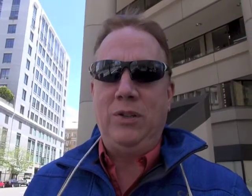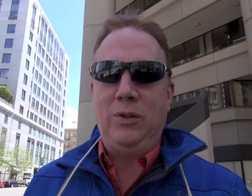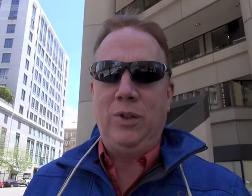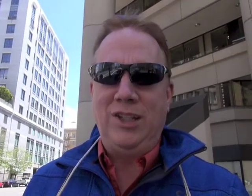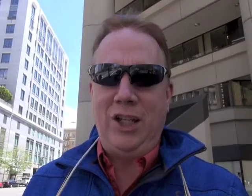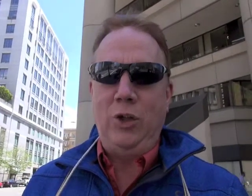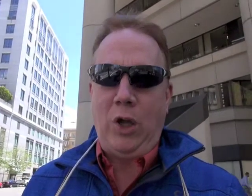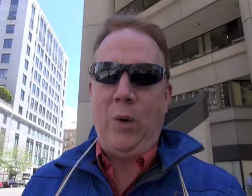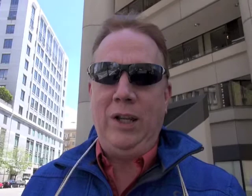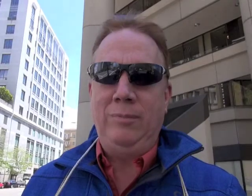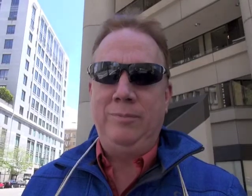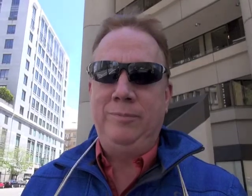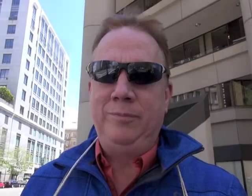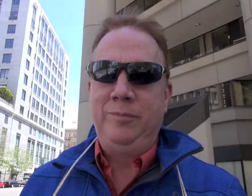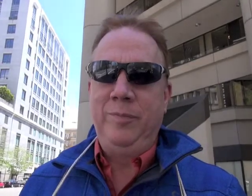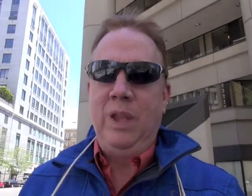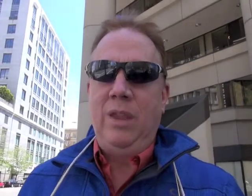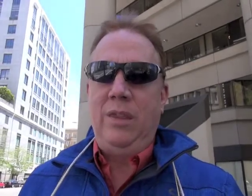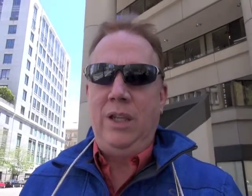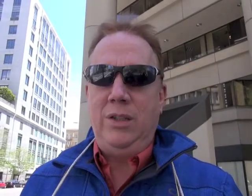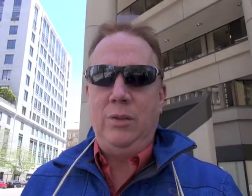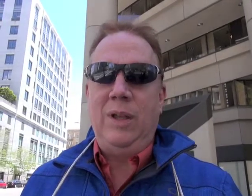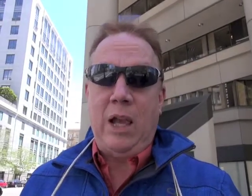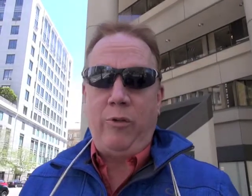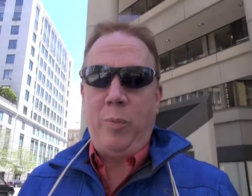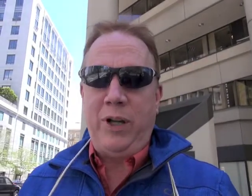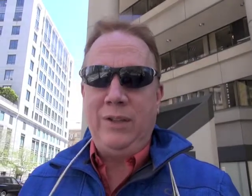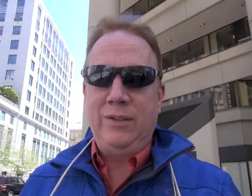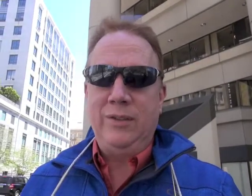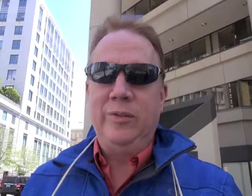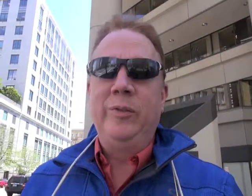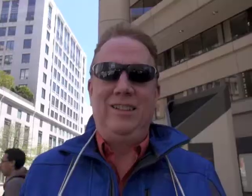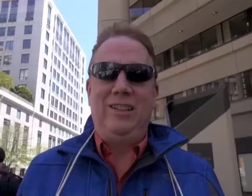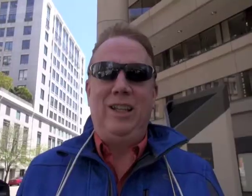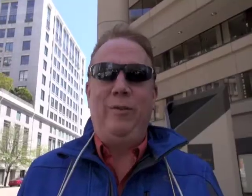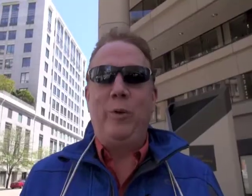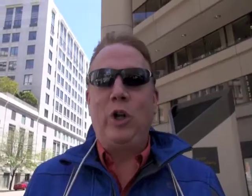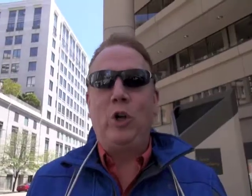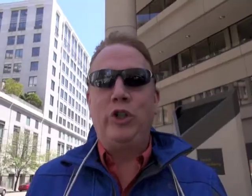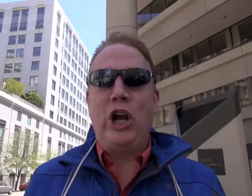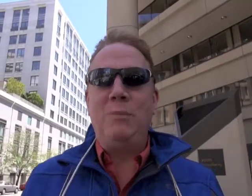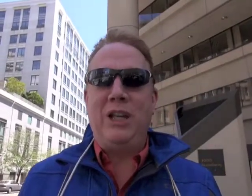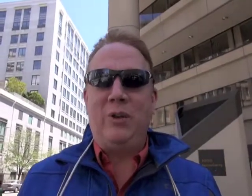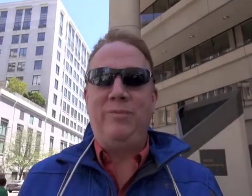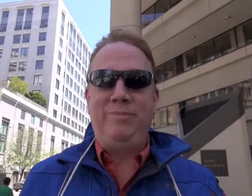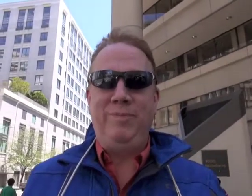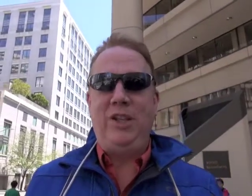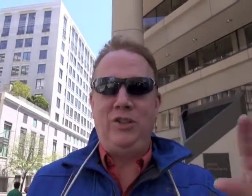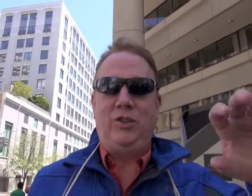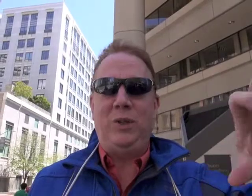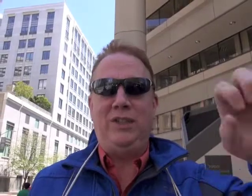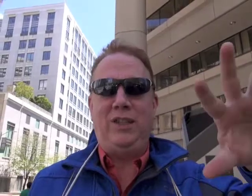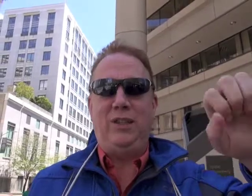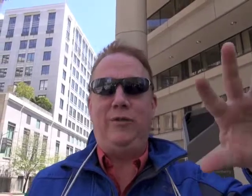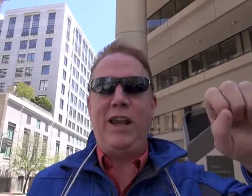to continue going. They do allow for breaks. If you were to hold your arms out and just squeeze like this for an